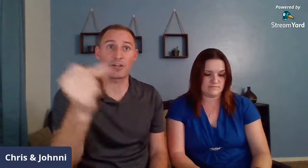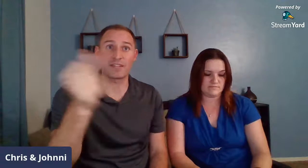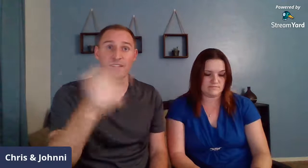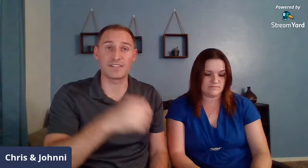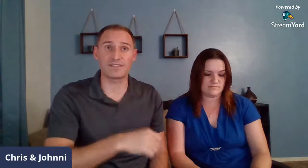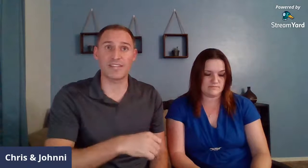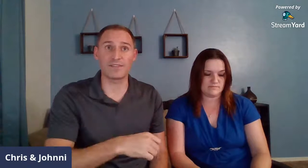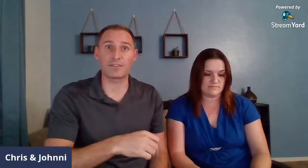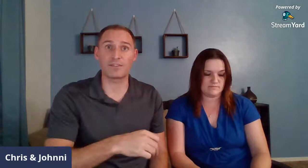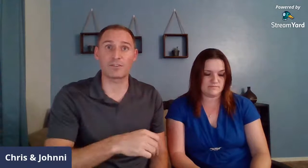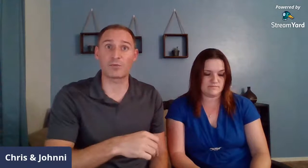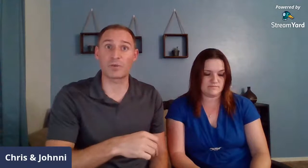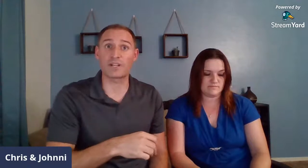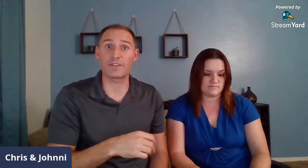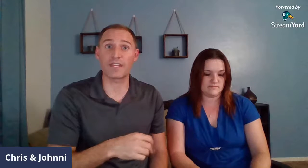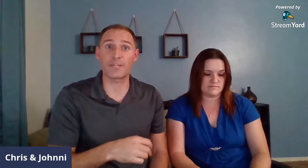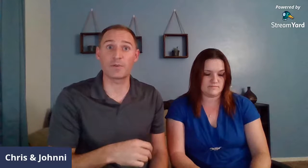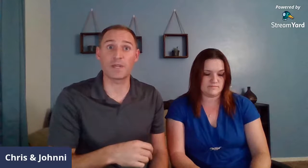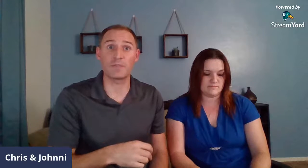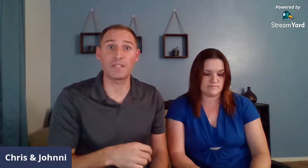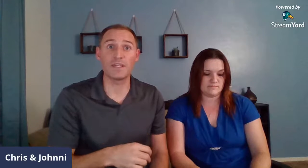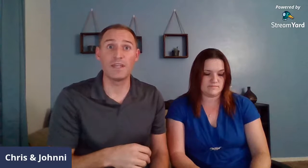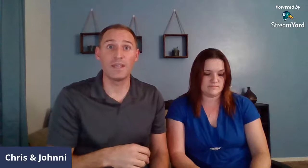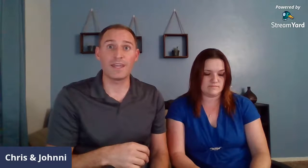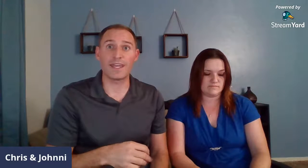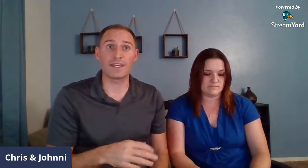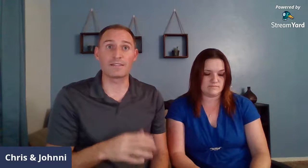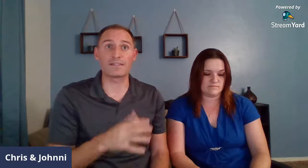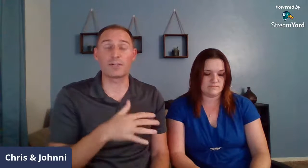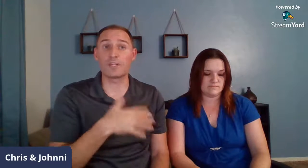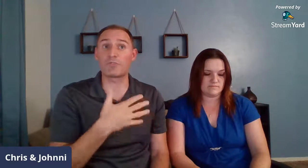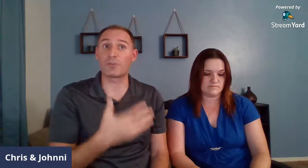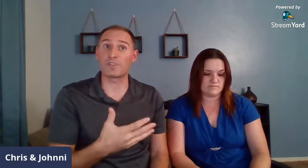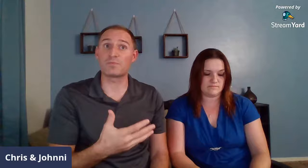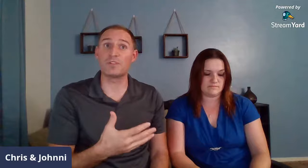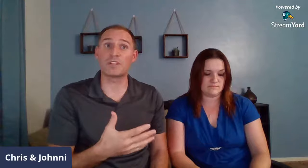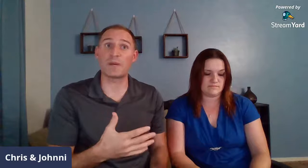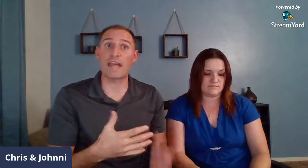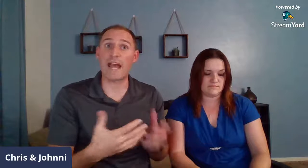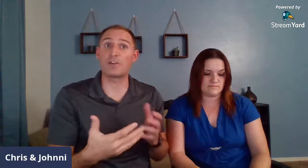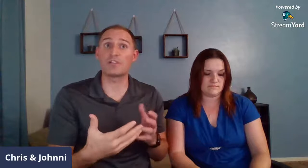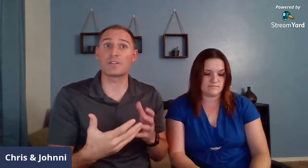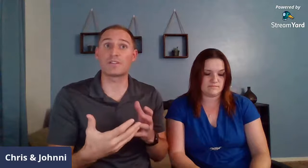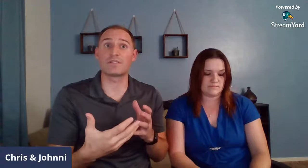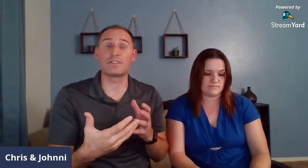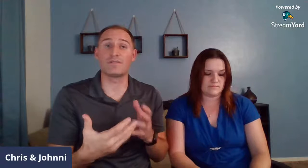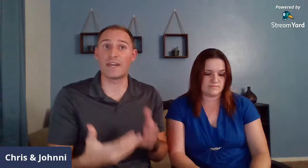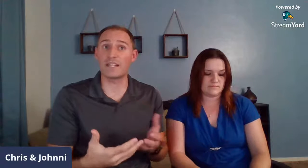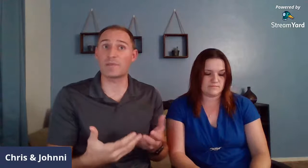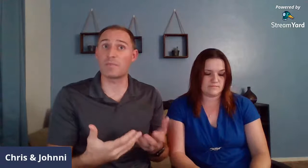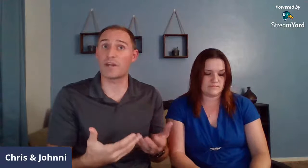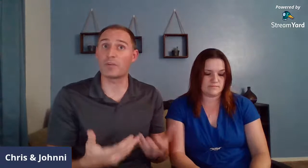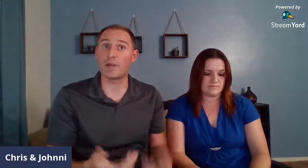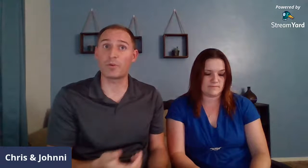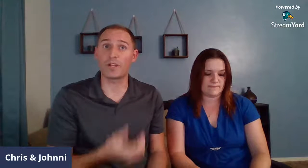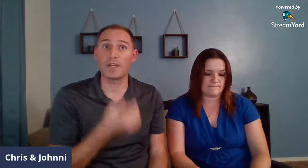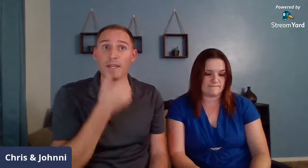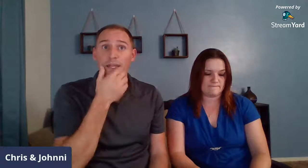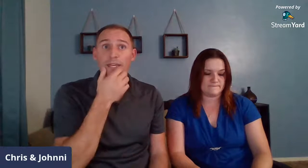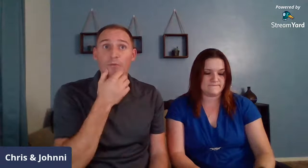okay, it's 7 or whatever that number might be. And so he wrote this book about how you can develop a better memory. And one of